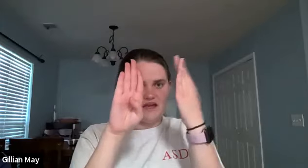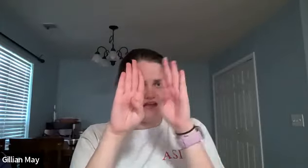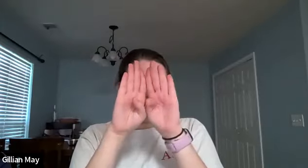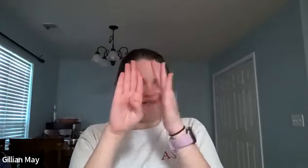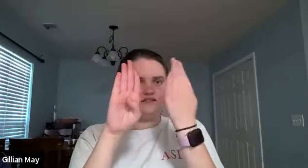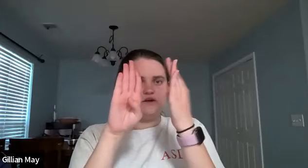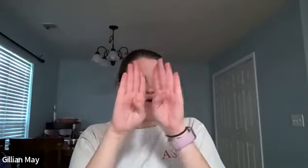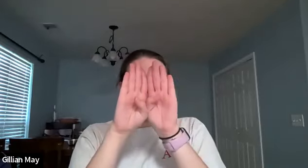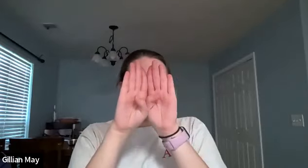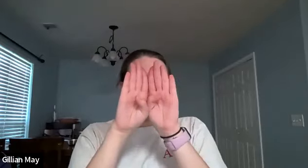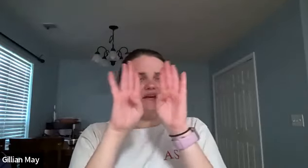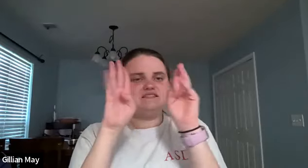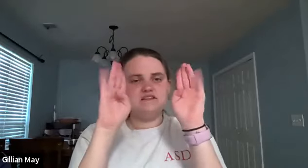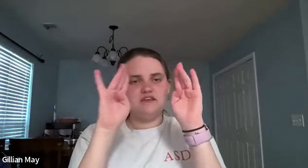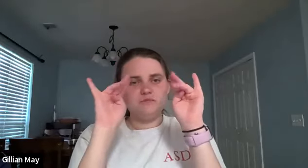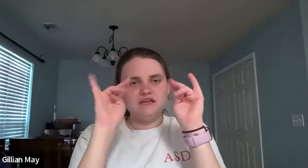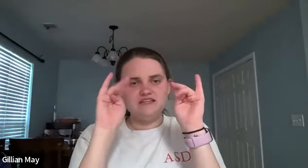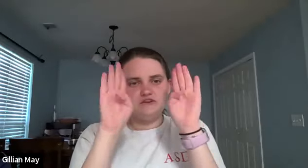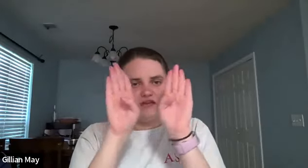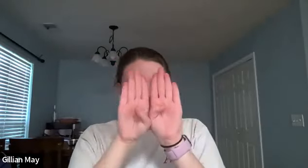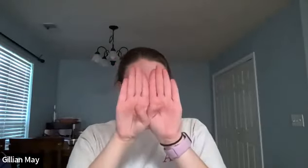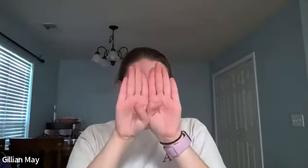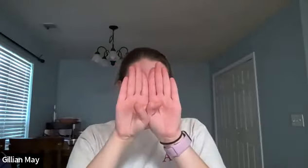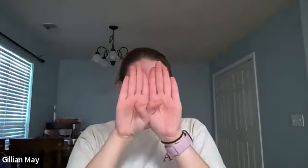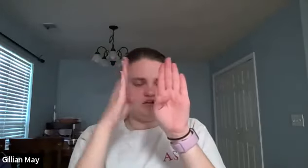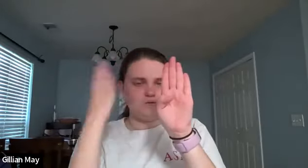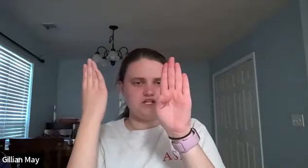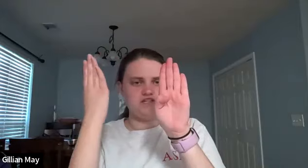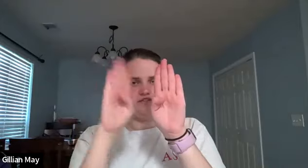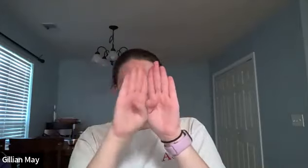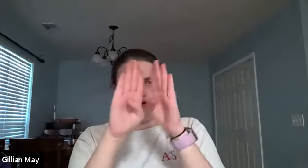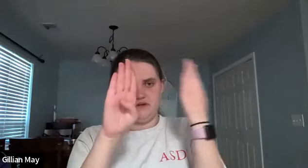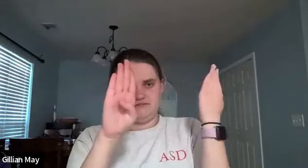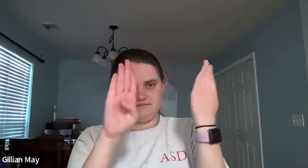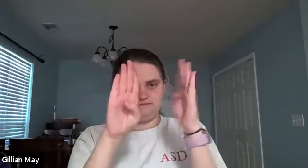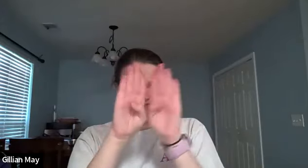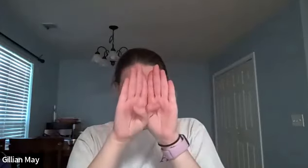That is, basically think your pinkies are the hinges and you're watching the door open.